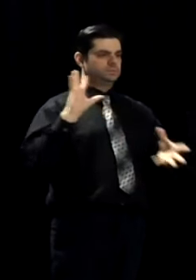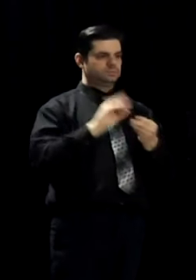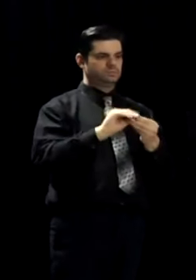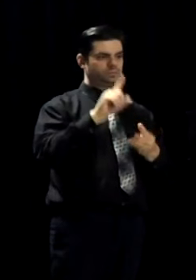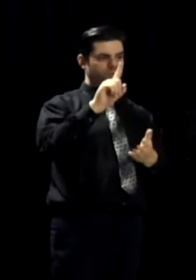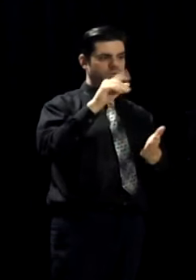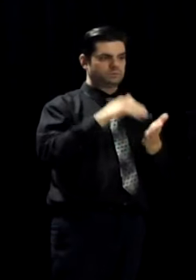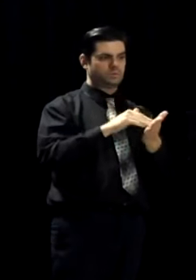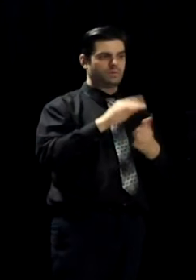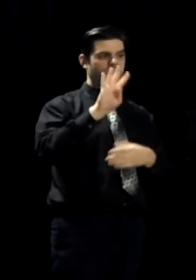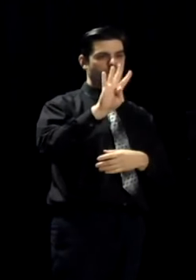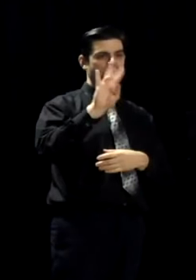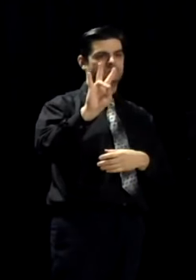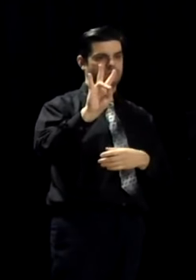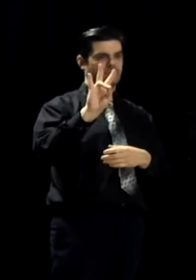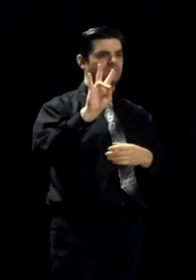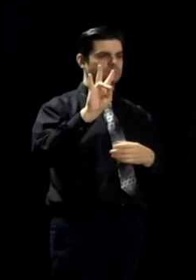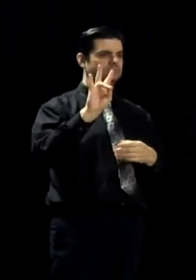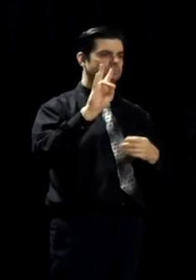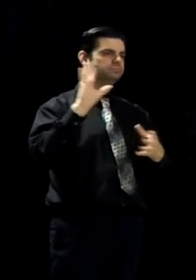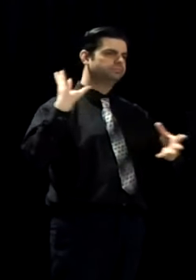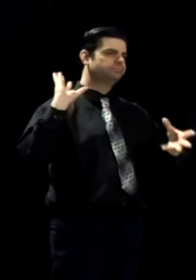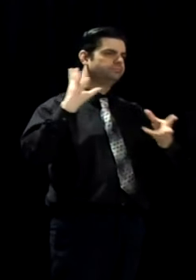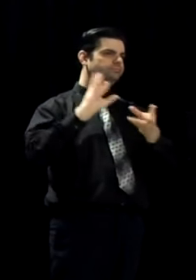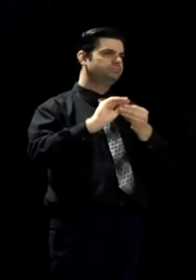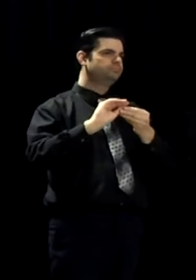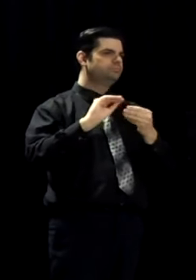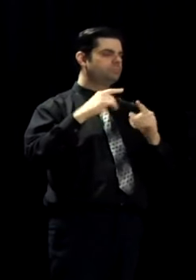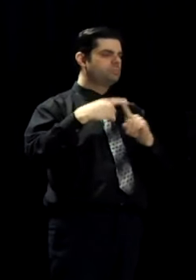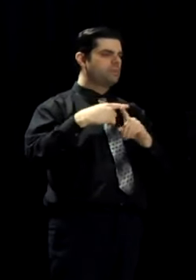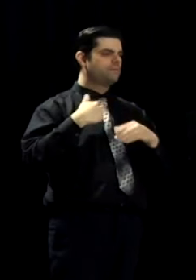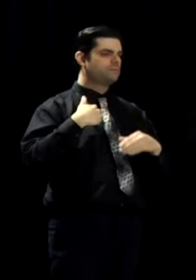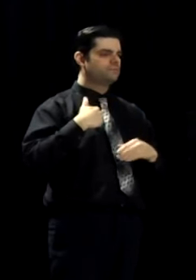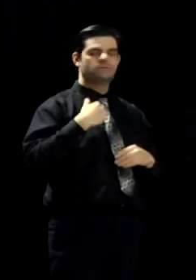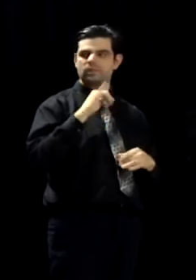cases. That's the red curve. That is